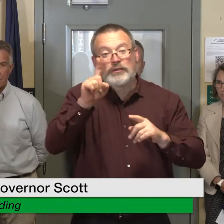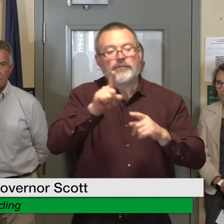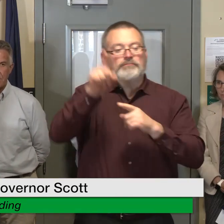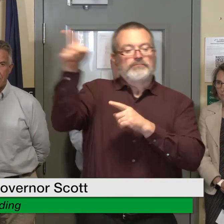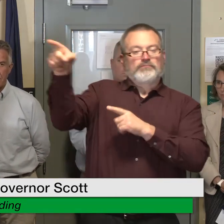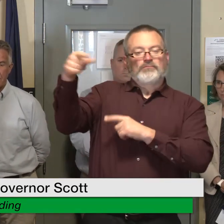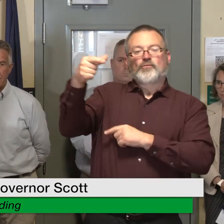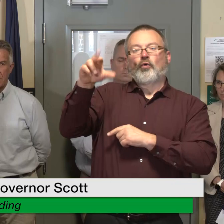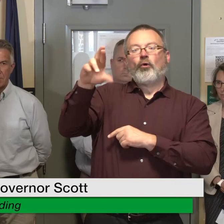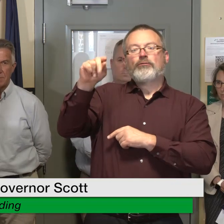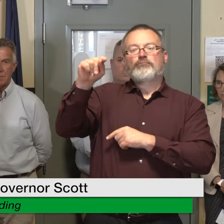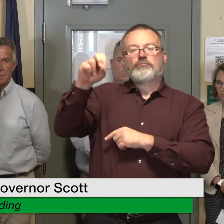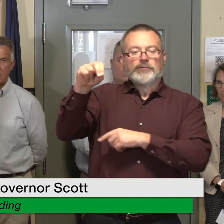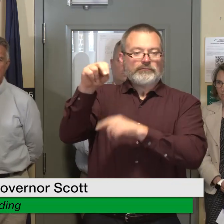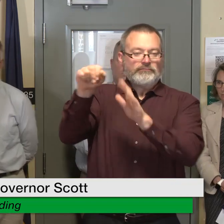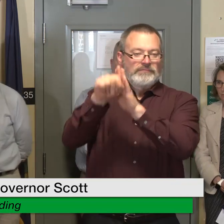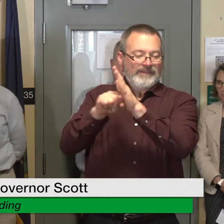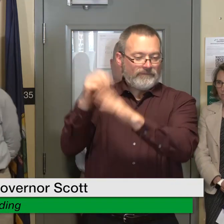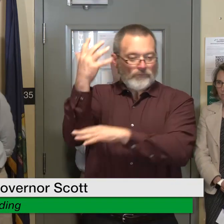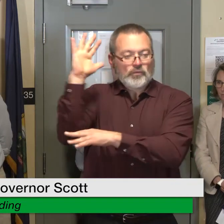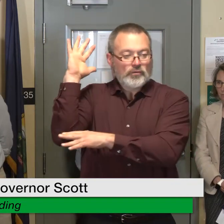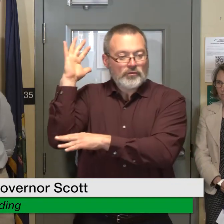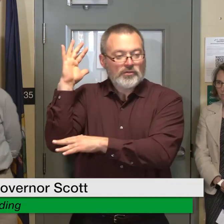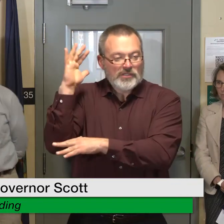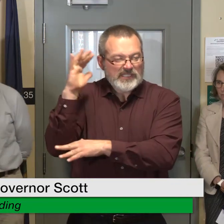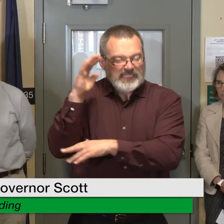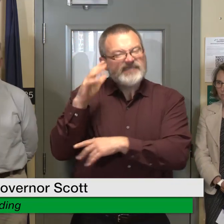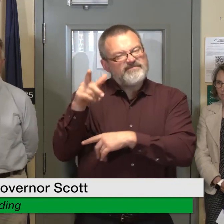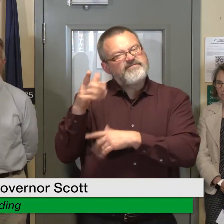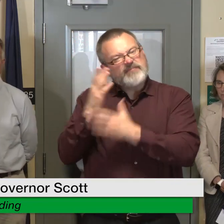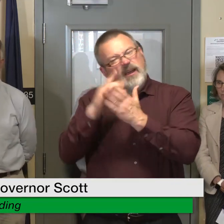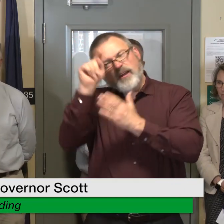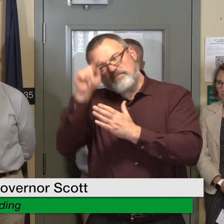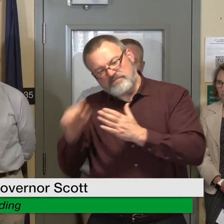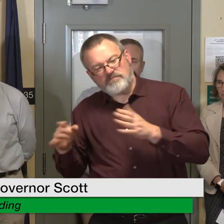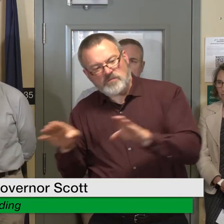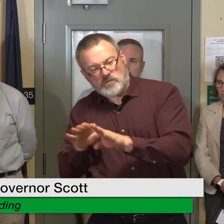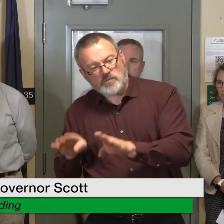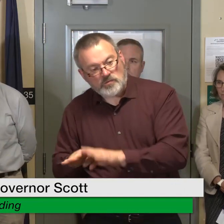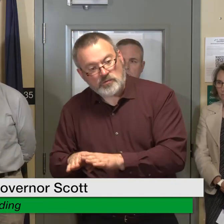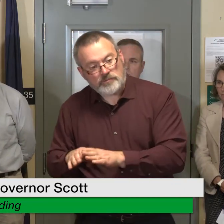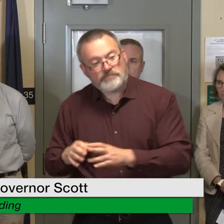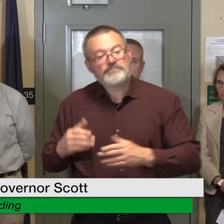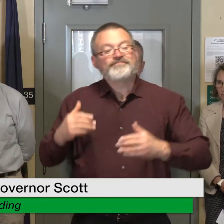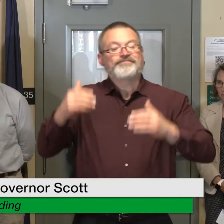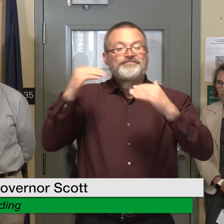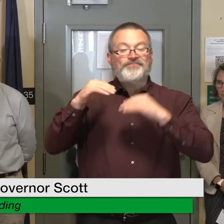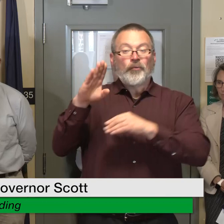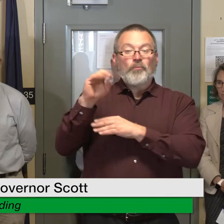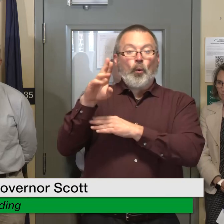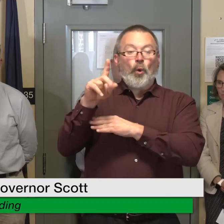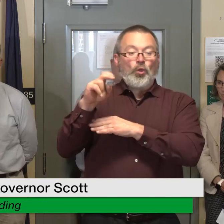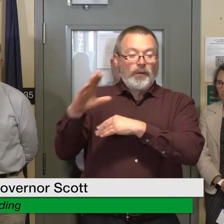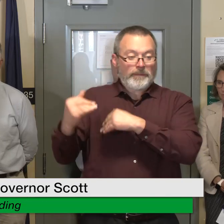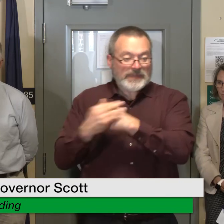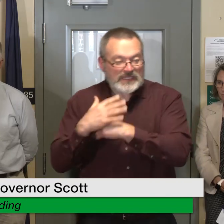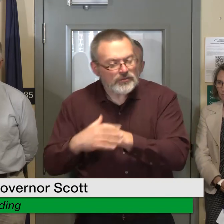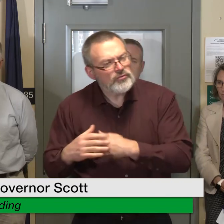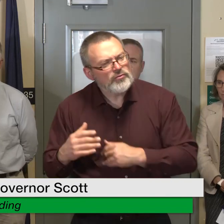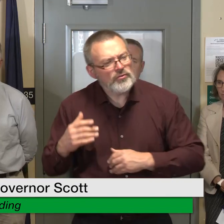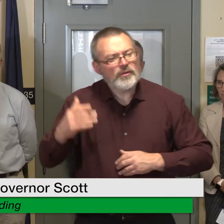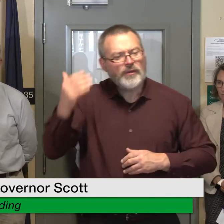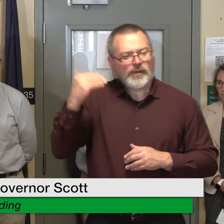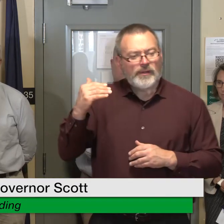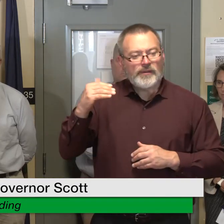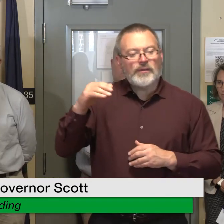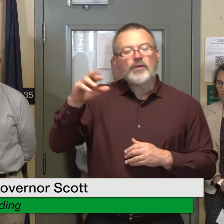parks. However, several remain closed. These include Boulder Beach, Ricker Pond, Stillwater, and